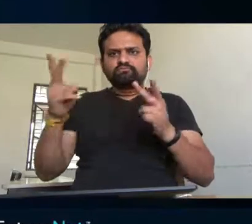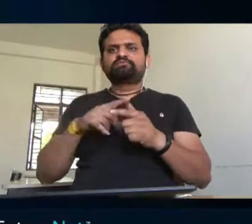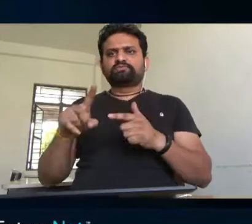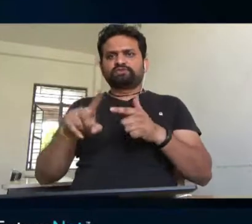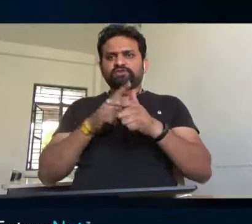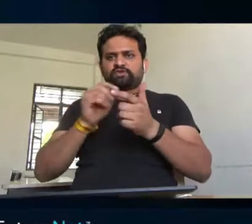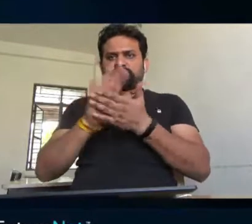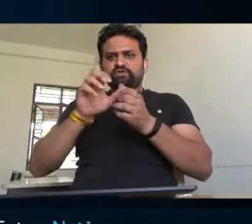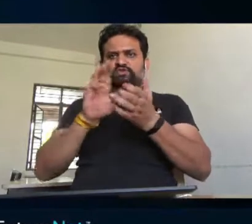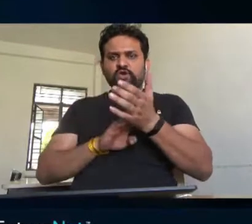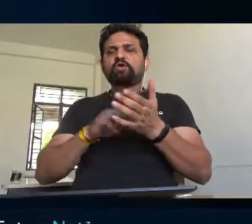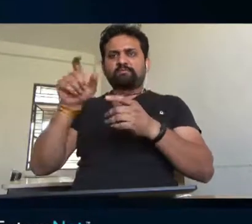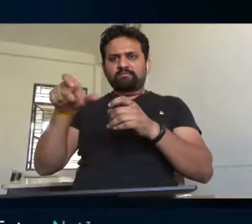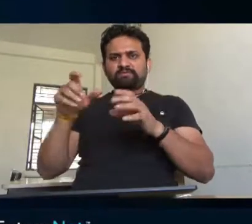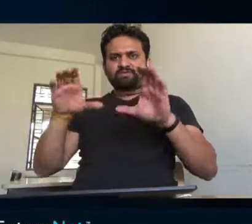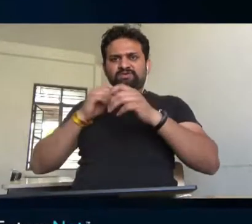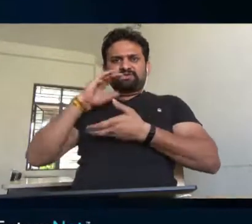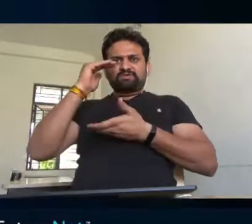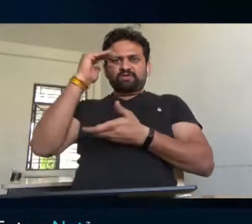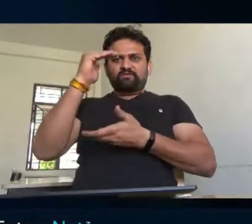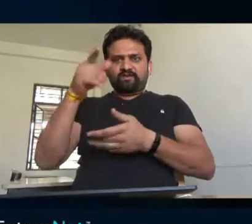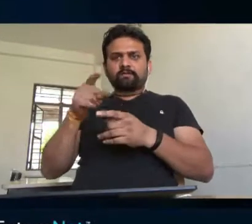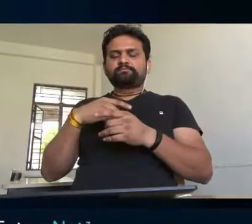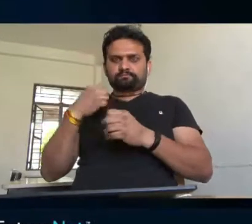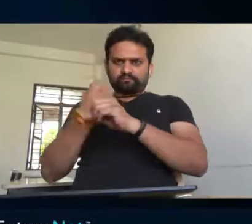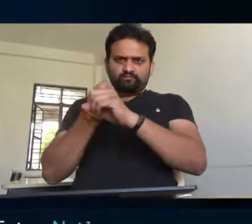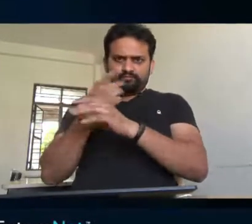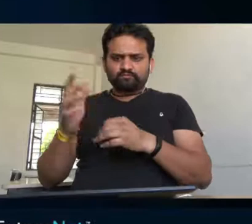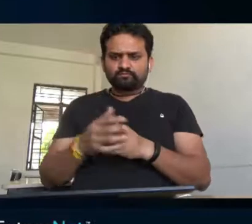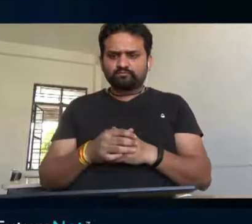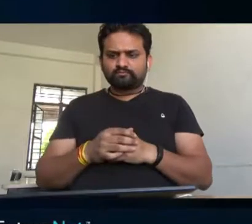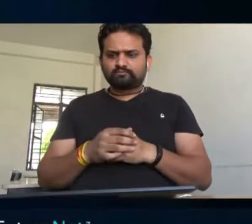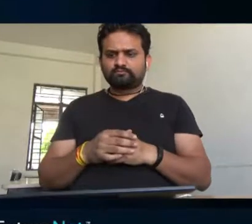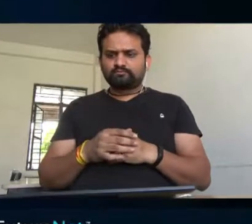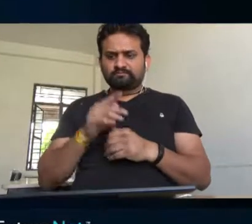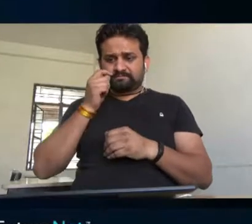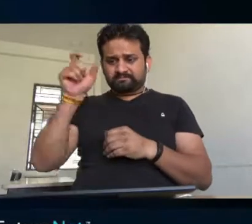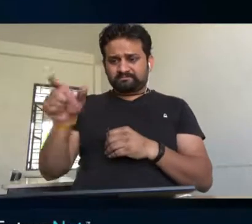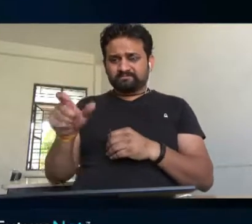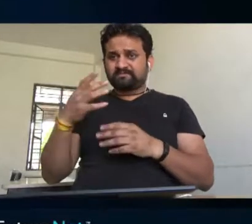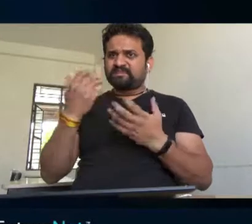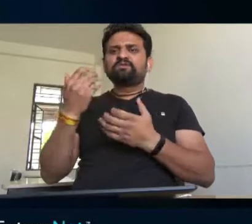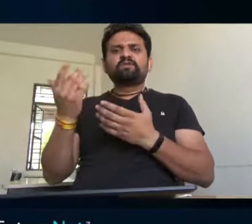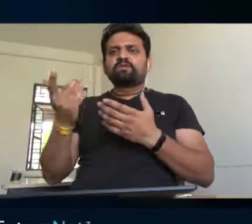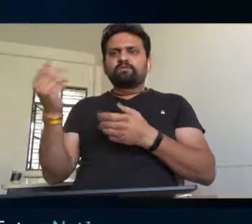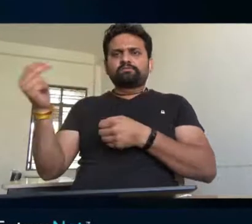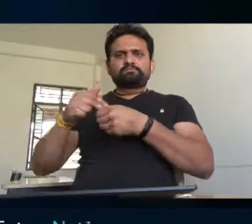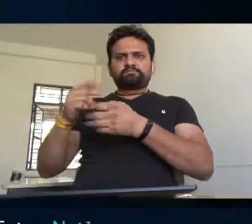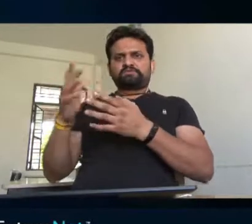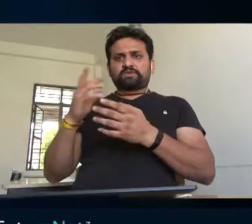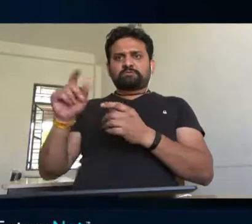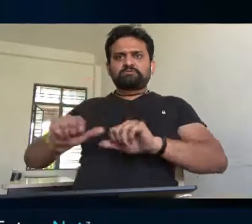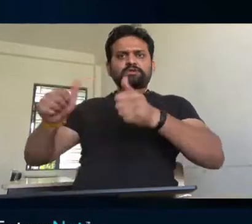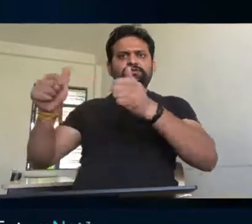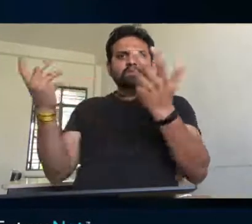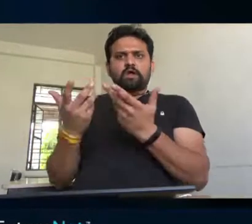Mr. Ferry Bogdan on board now. He is a world champion in a fighting sport, and he was the personal